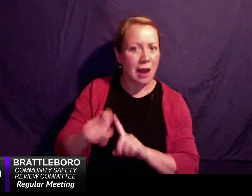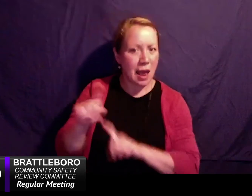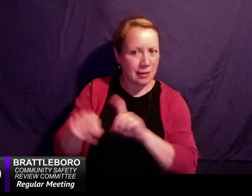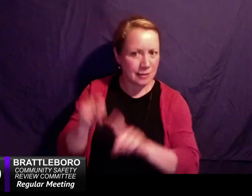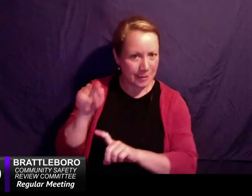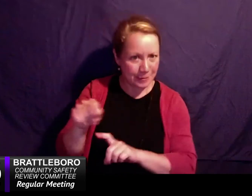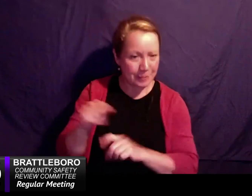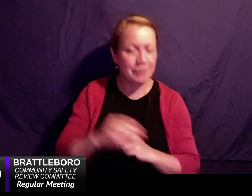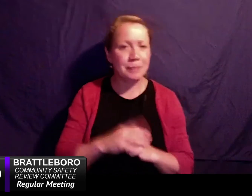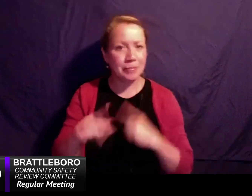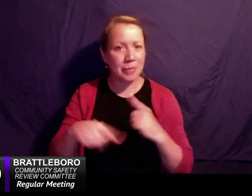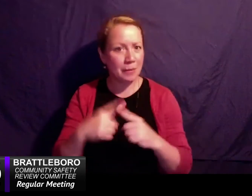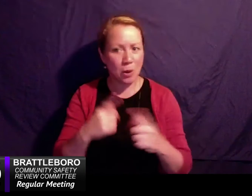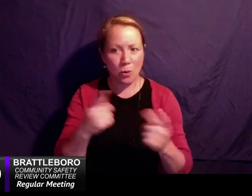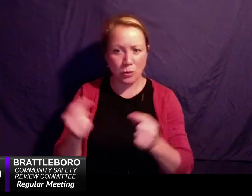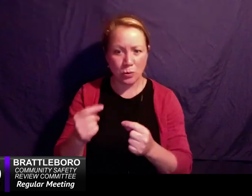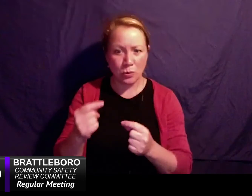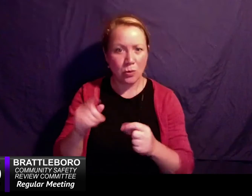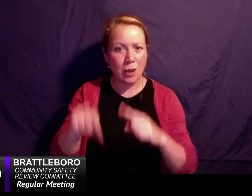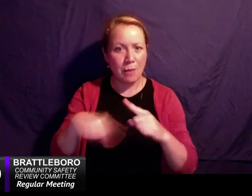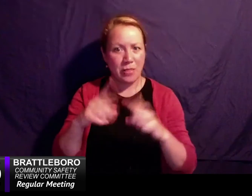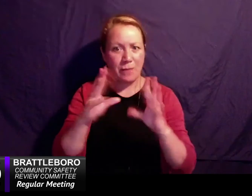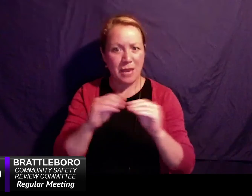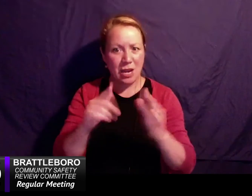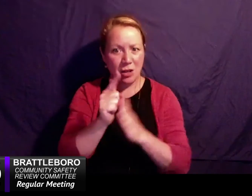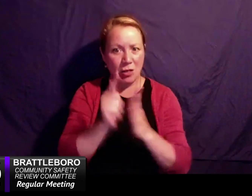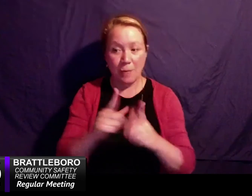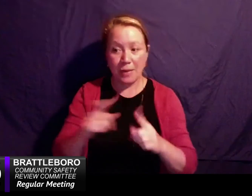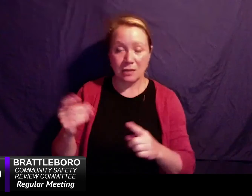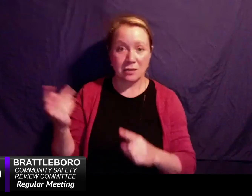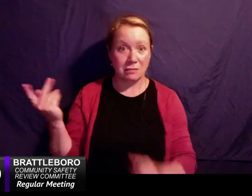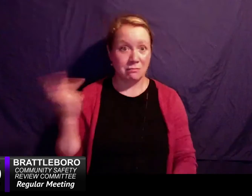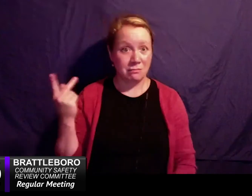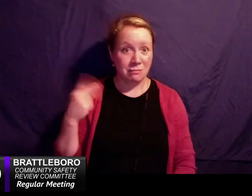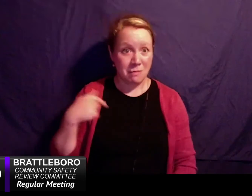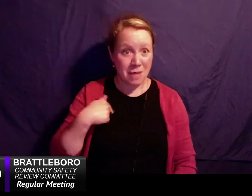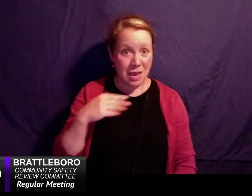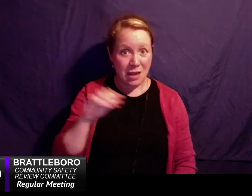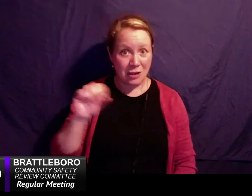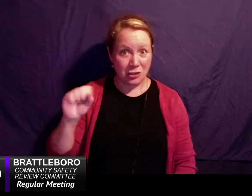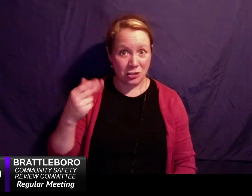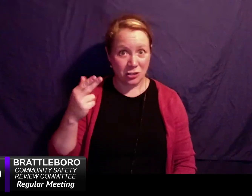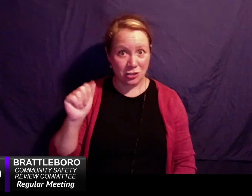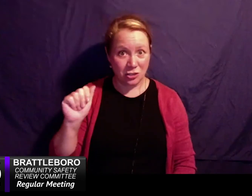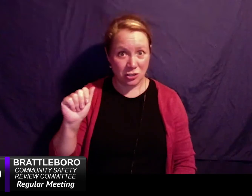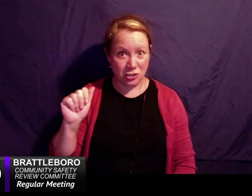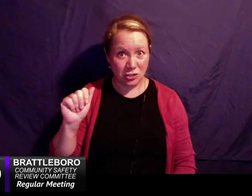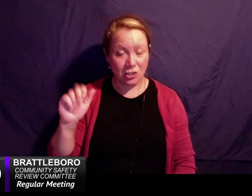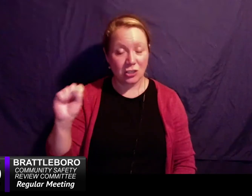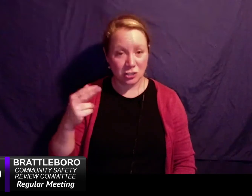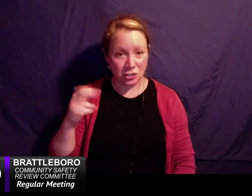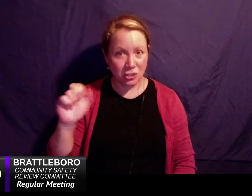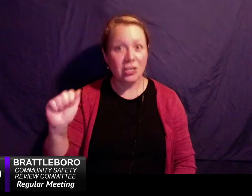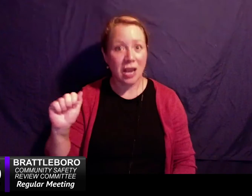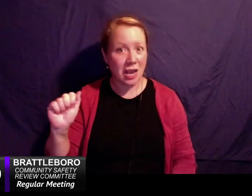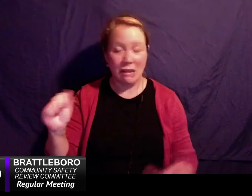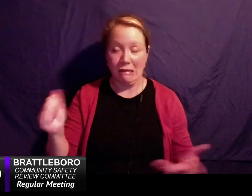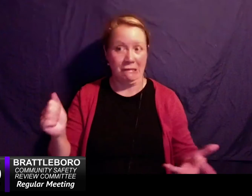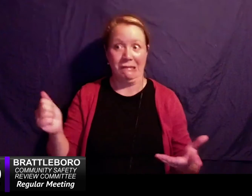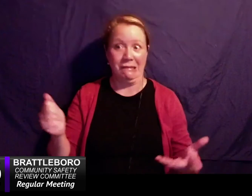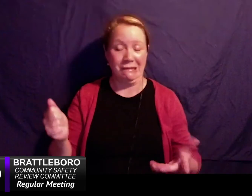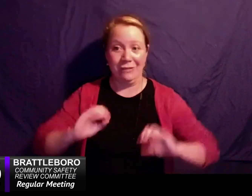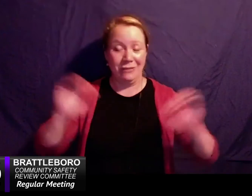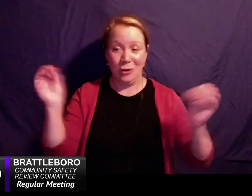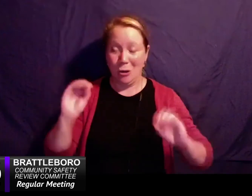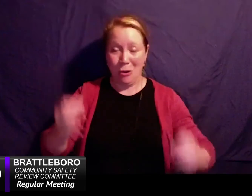questions about open meeting law, because Shay and I are on no level experts on this topic. We've been interrogating him. Yes, yeah.